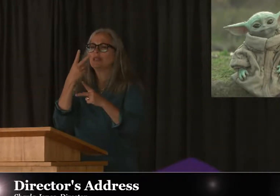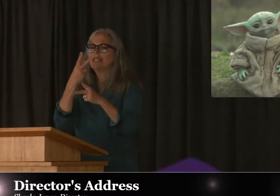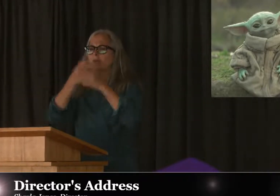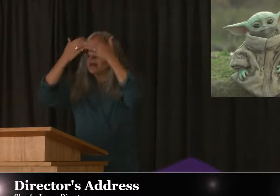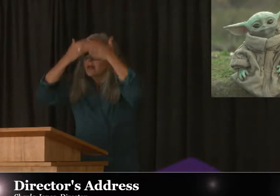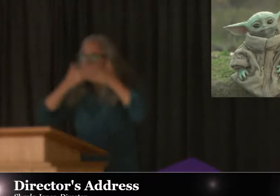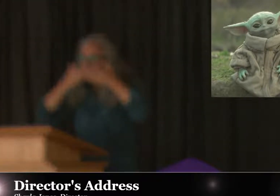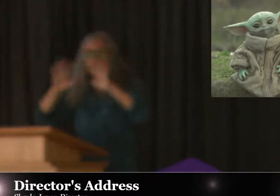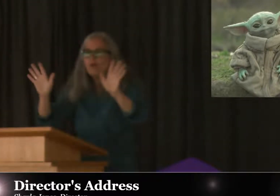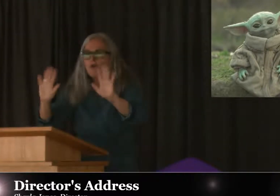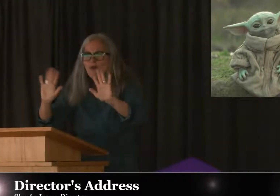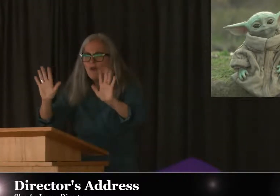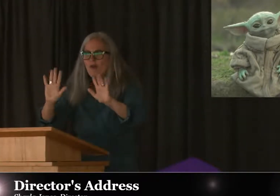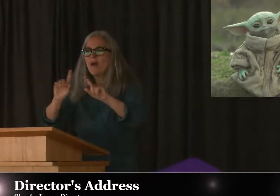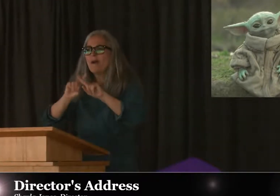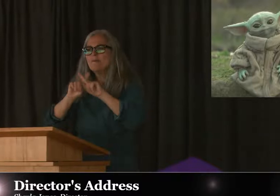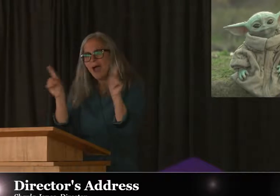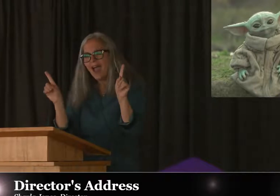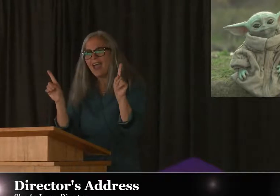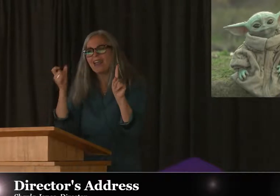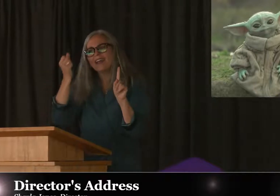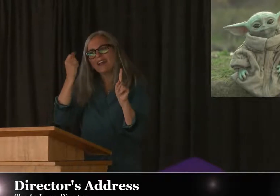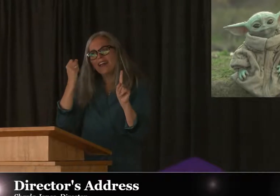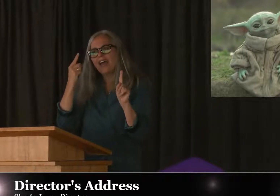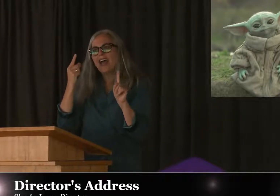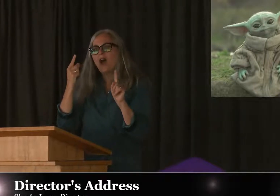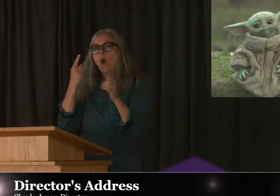So I'm not telling you to wear a mask or have a helmet,